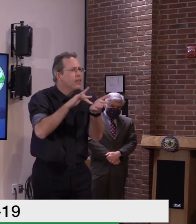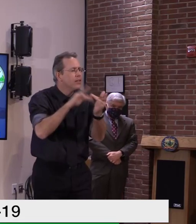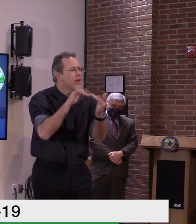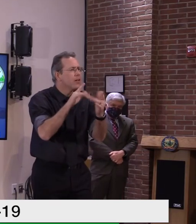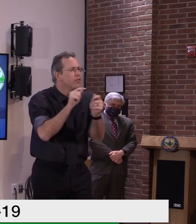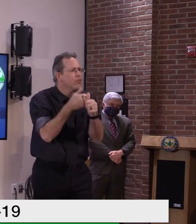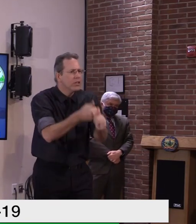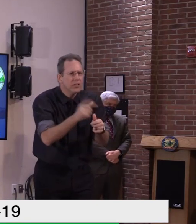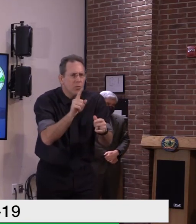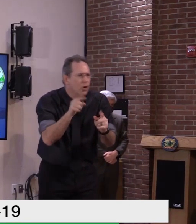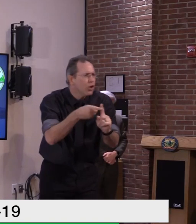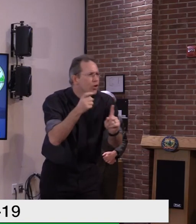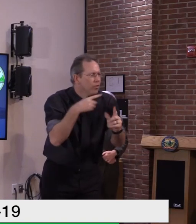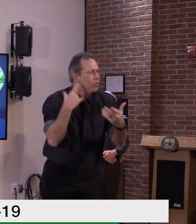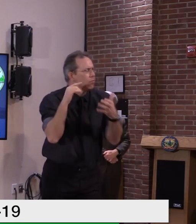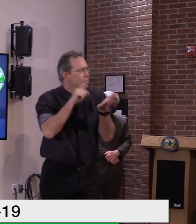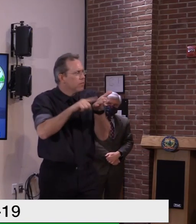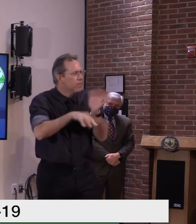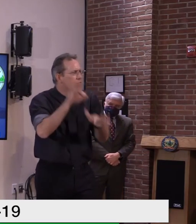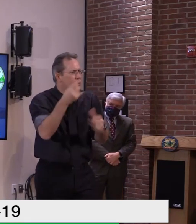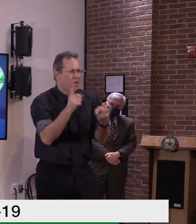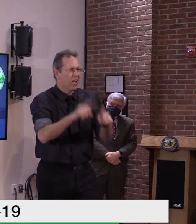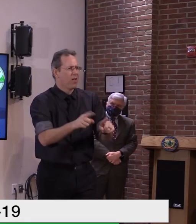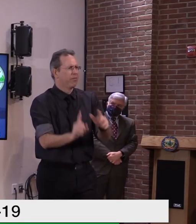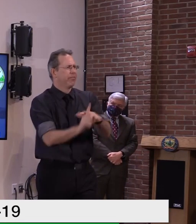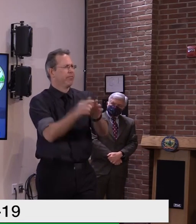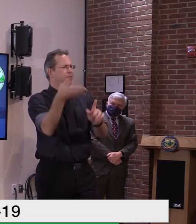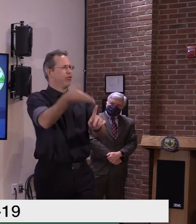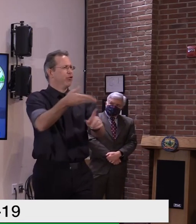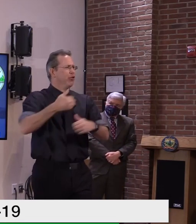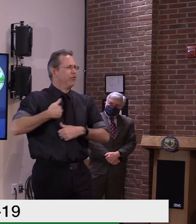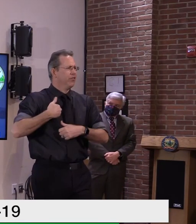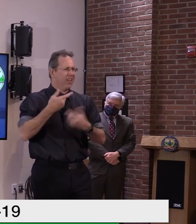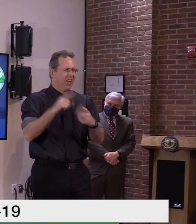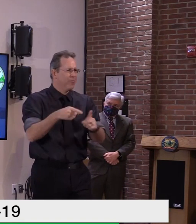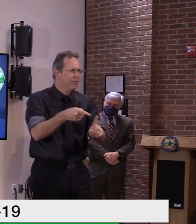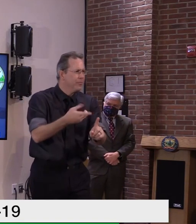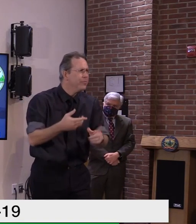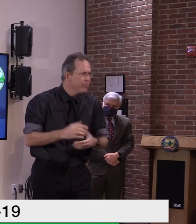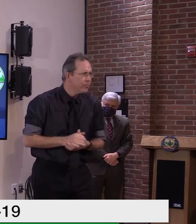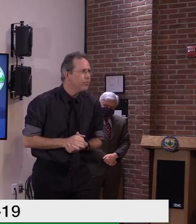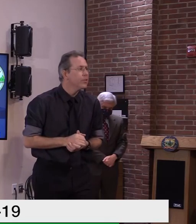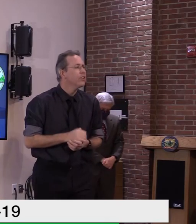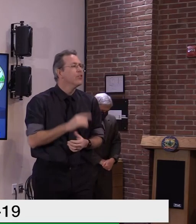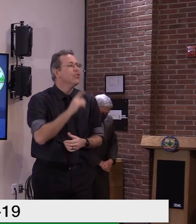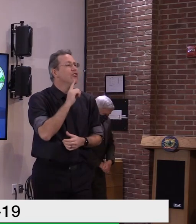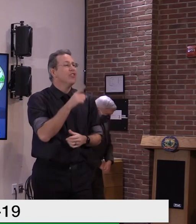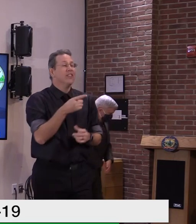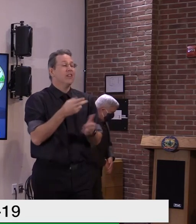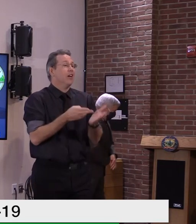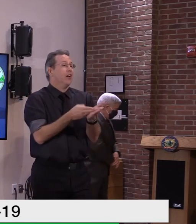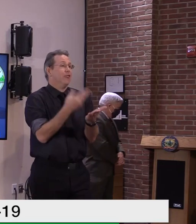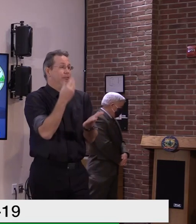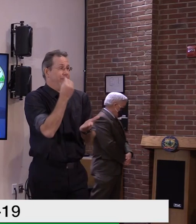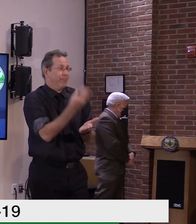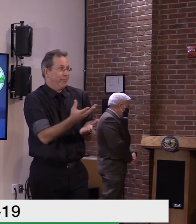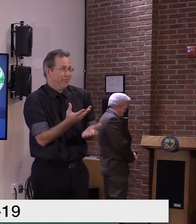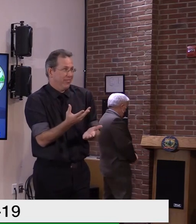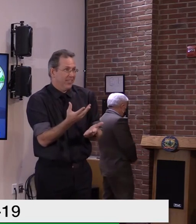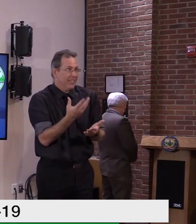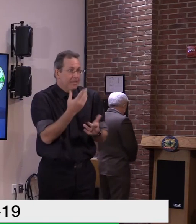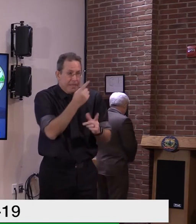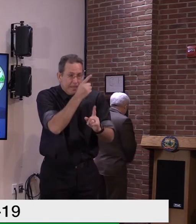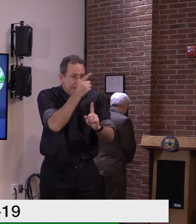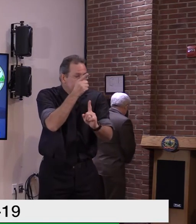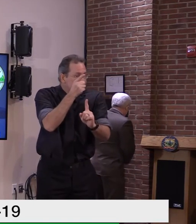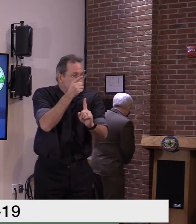tracing. But I have to tell you that very frequently you cannot actually find the cause. But at risk